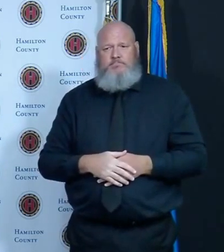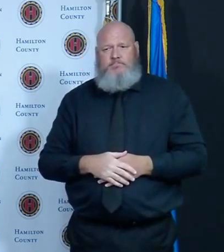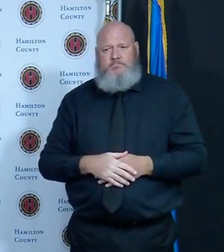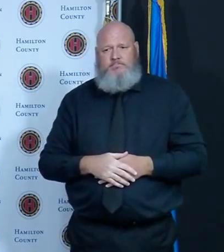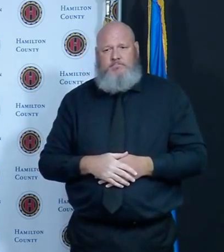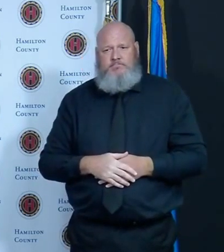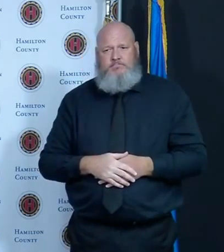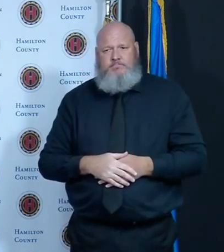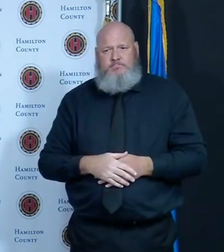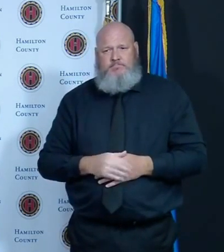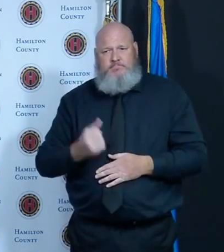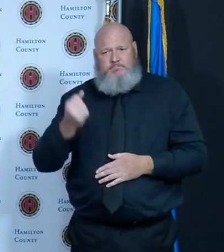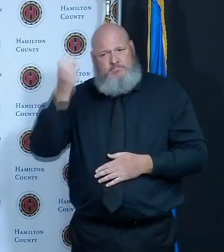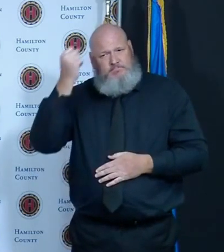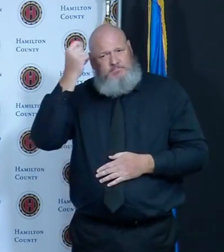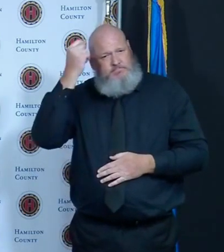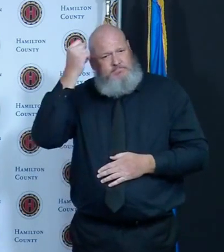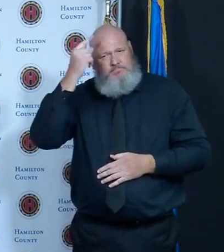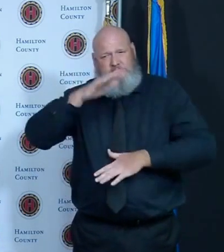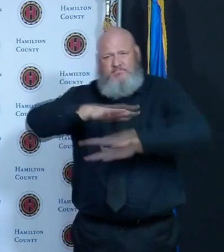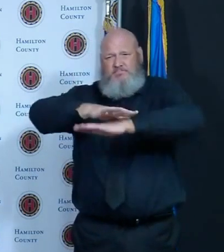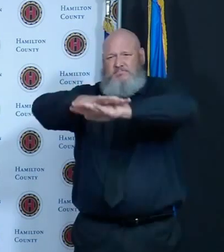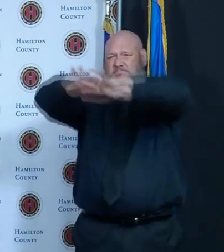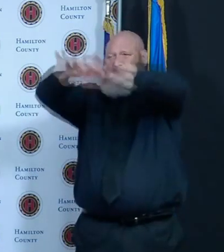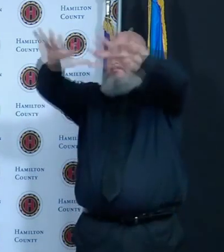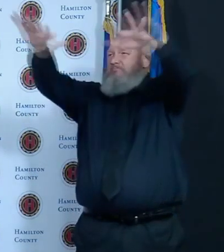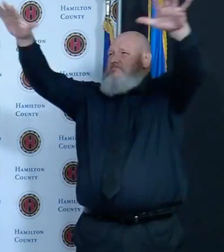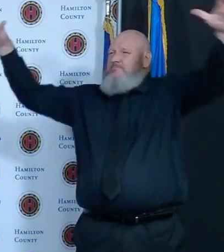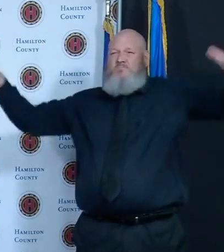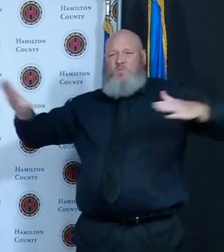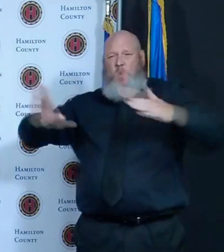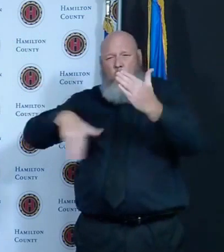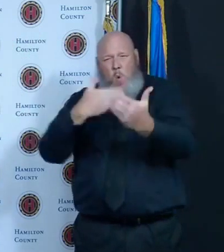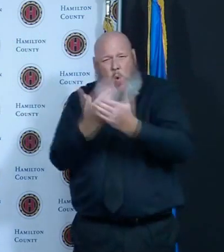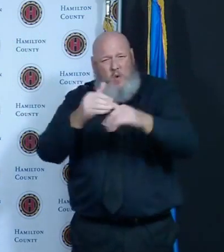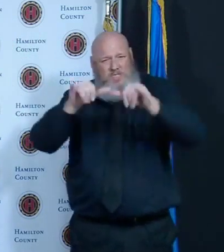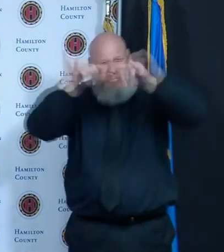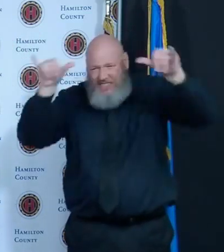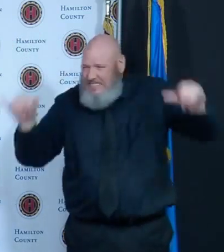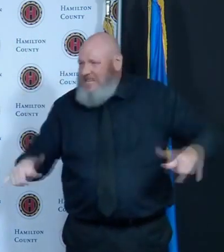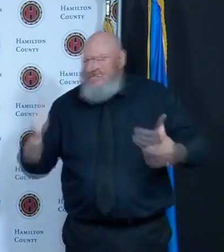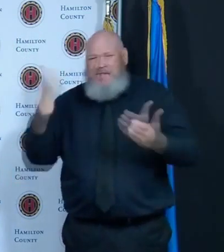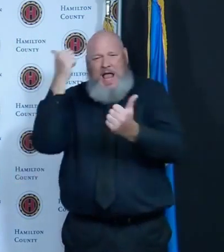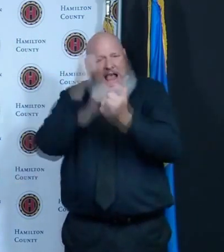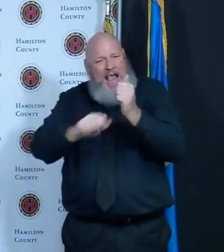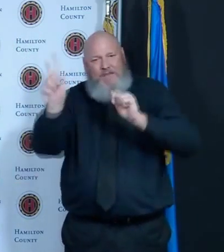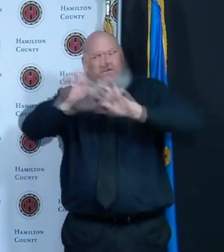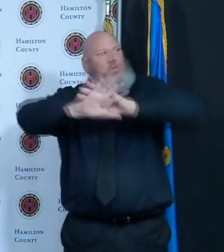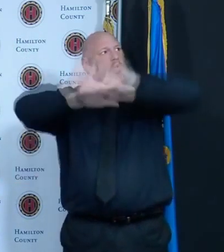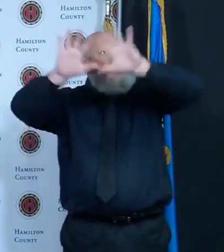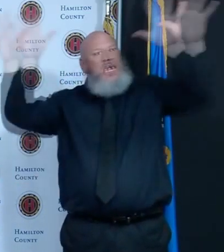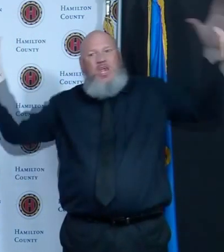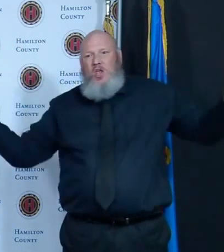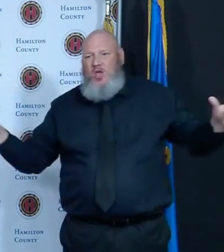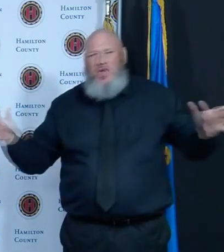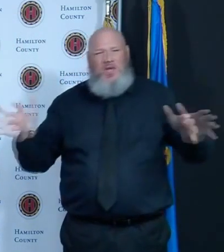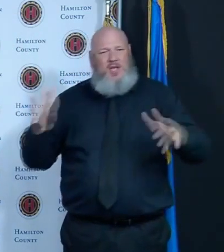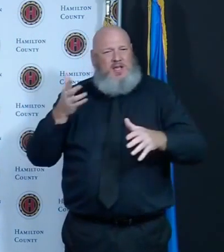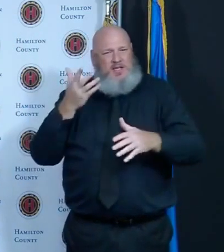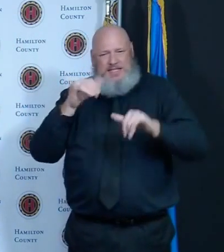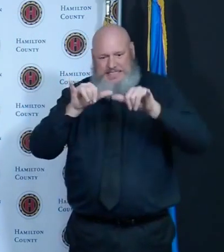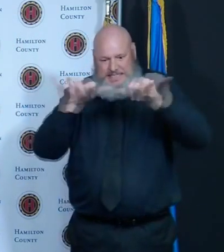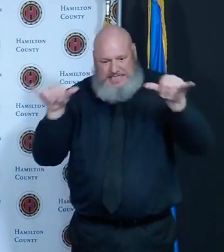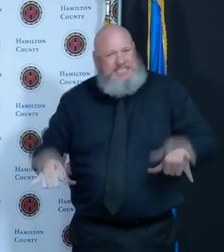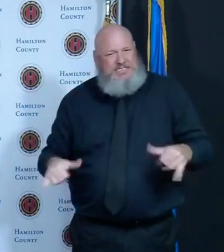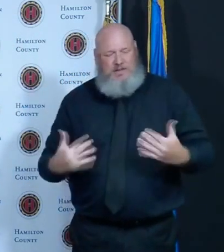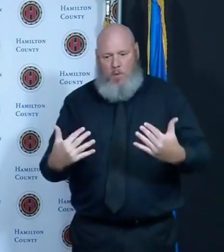people seeking business support, people seeking unemployment support. And so we all need to hang in there and be as patient as possible. So